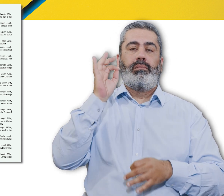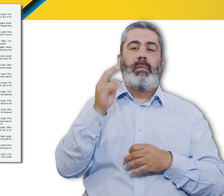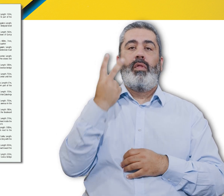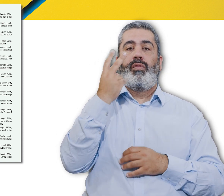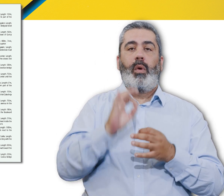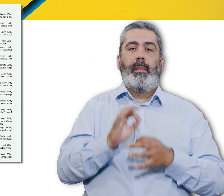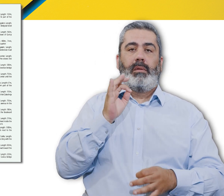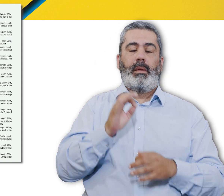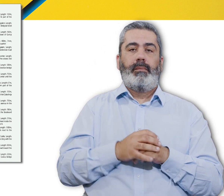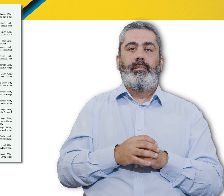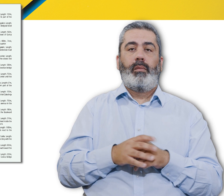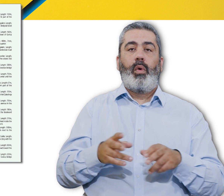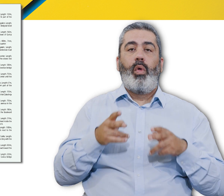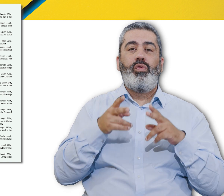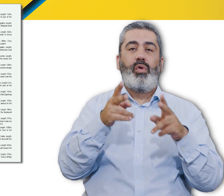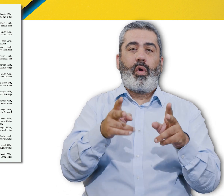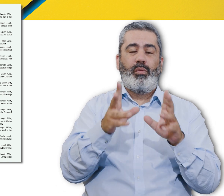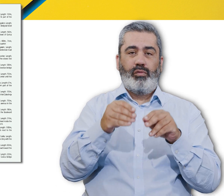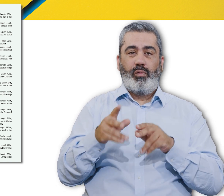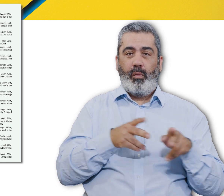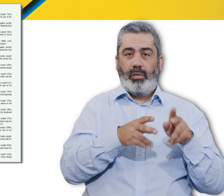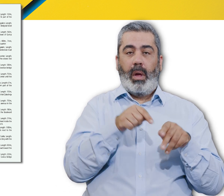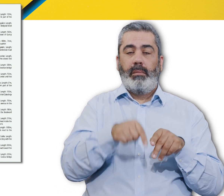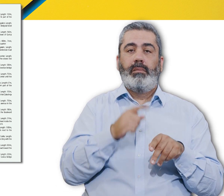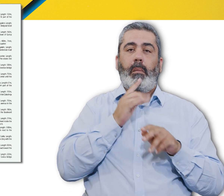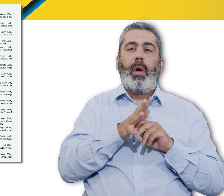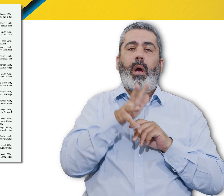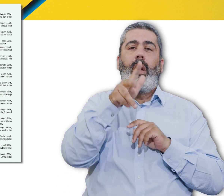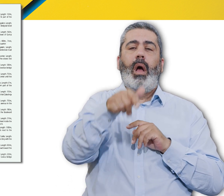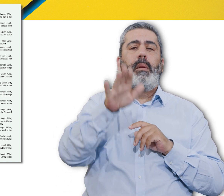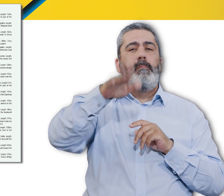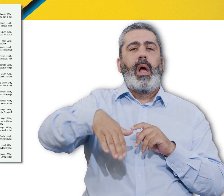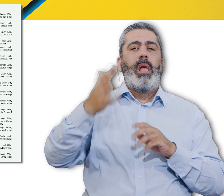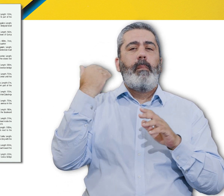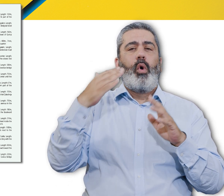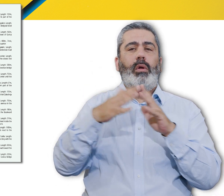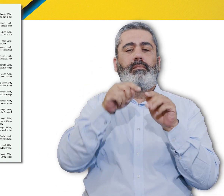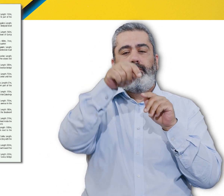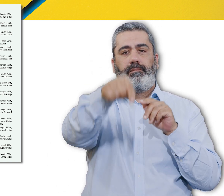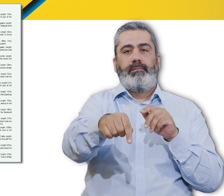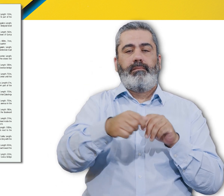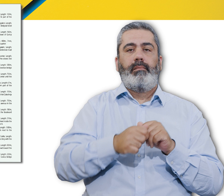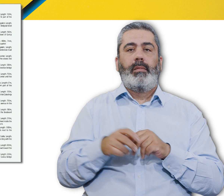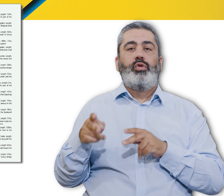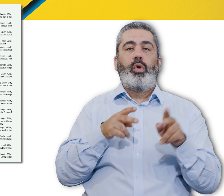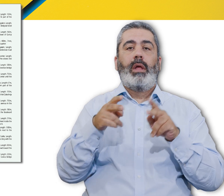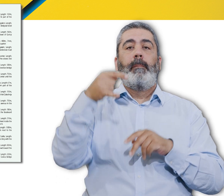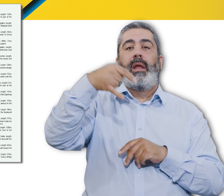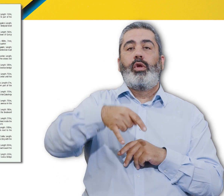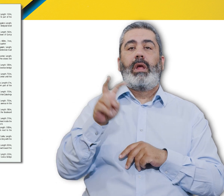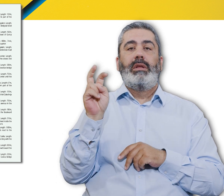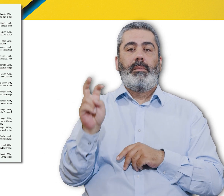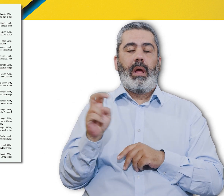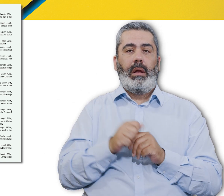m, 1 min, elevation, 3 m. Street at the western part of the Castle Quarter. Petritalo Street